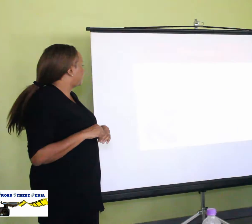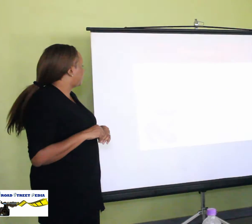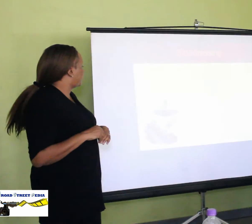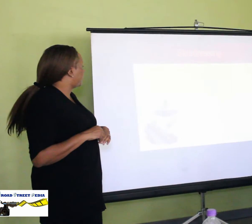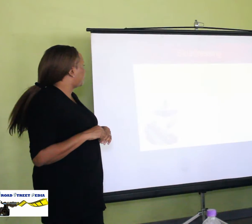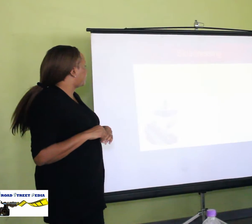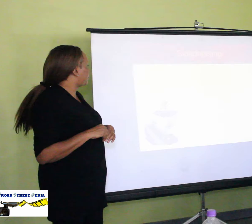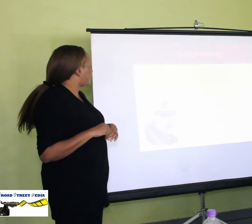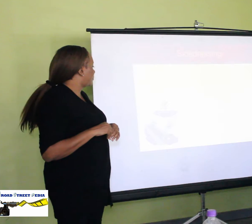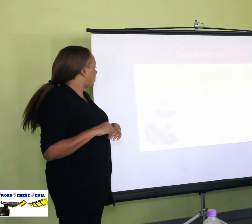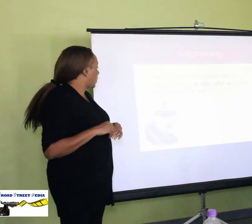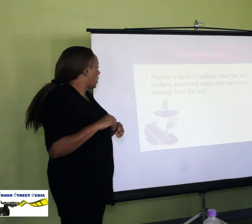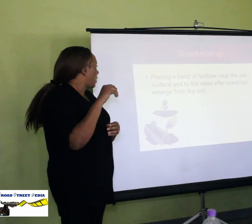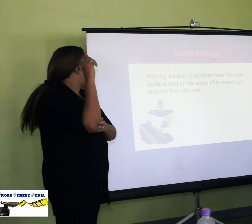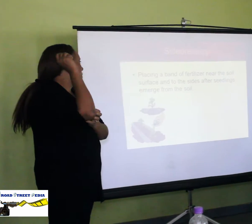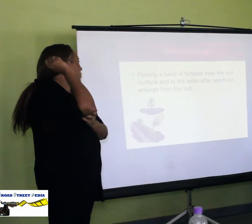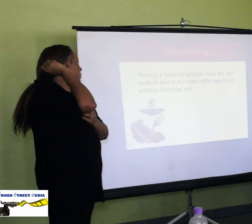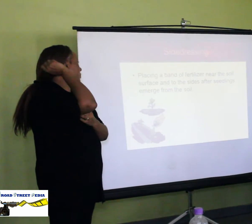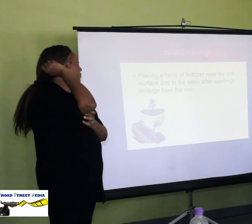Again.